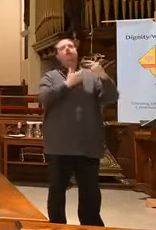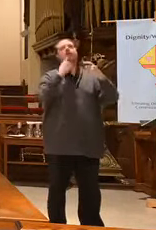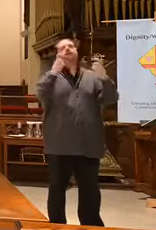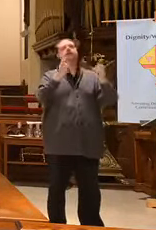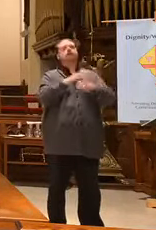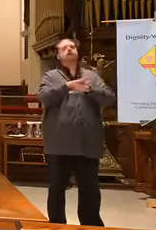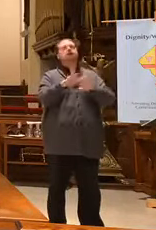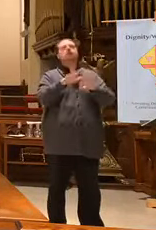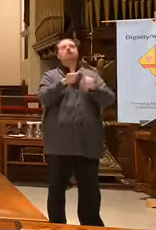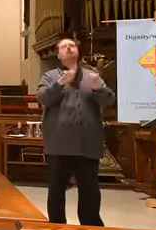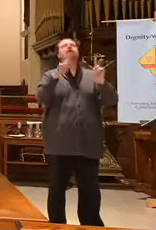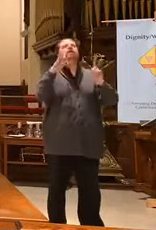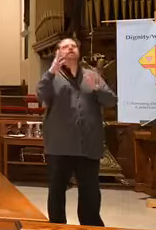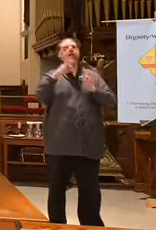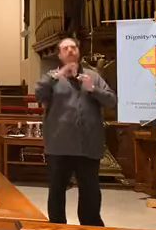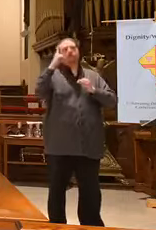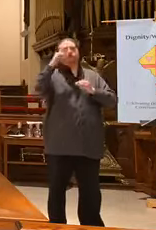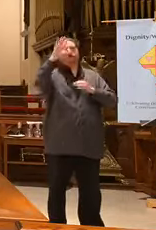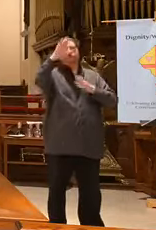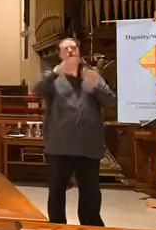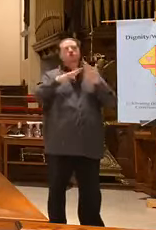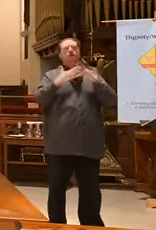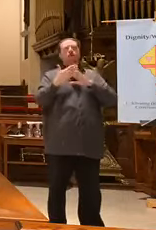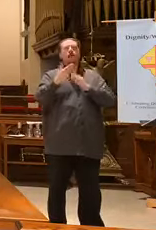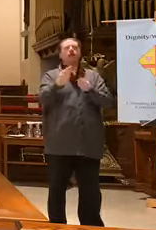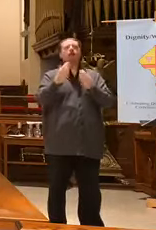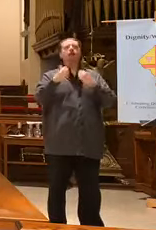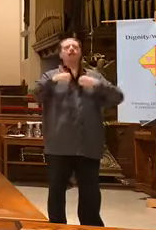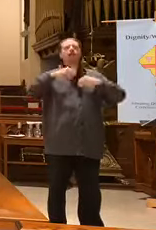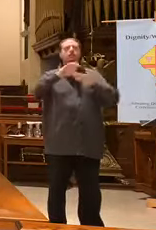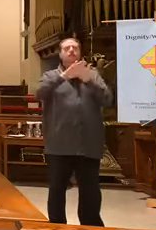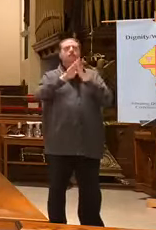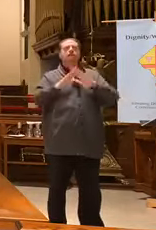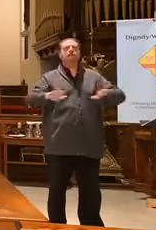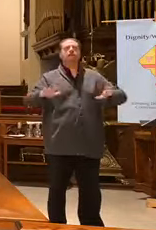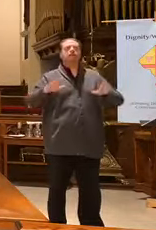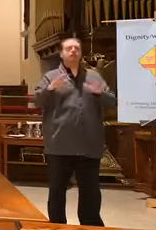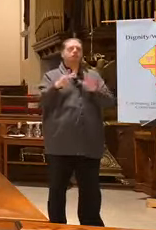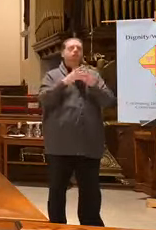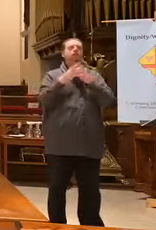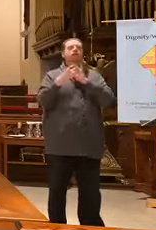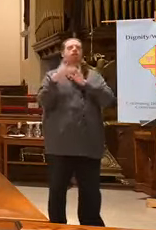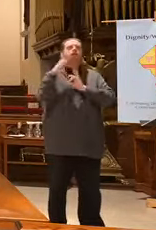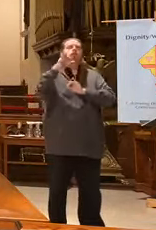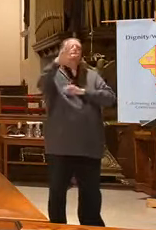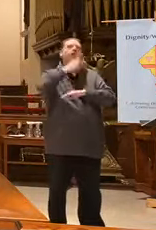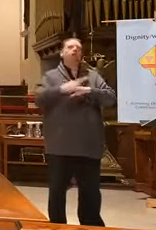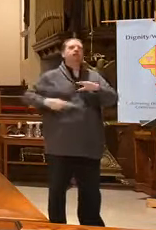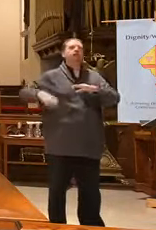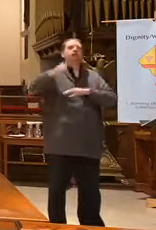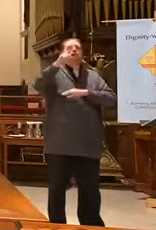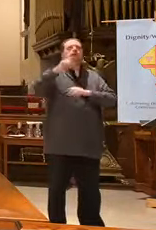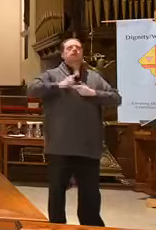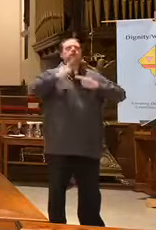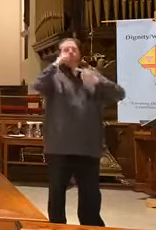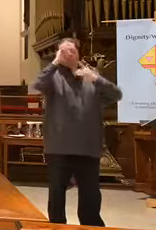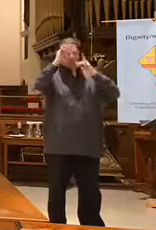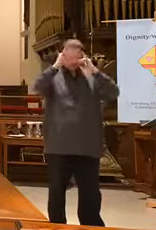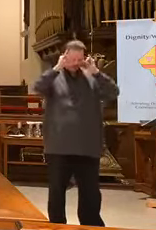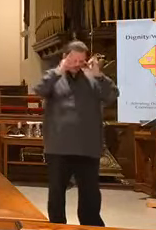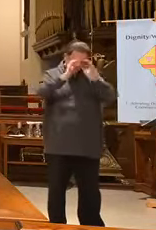on the faith of this community. And grant us the peace and unity of your kingdom, where you live forever and